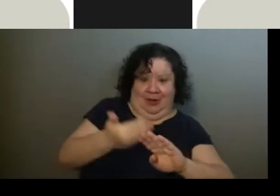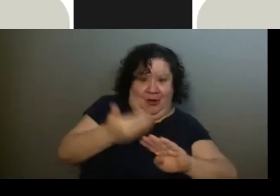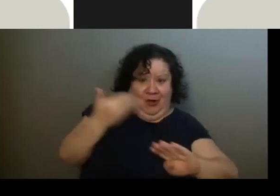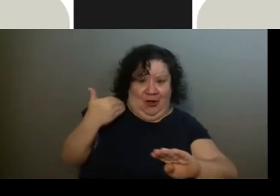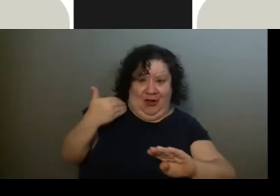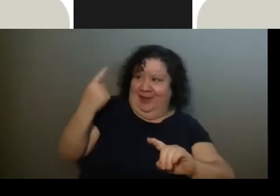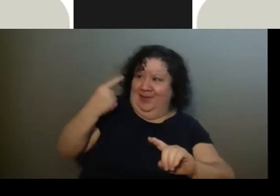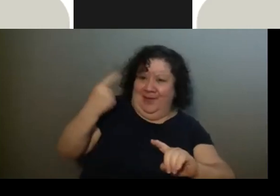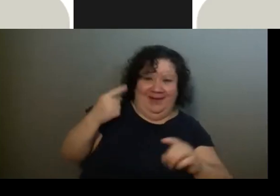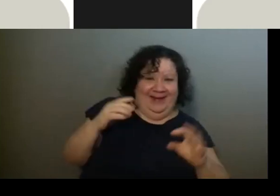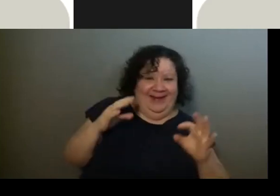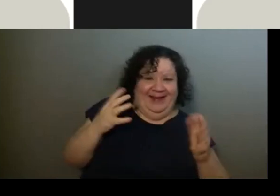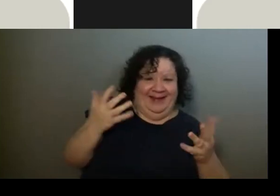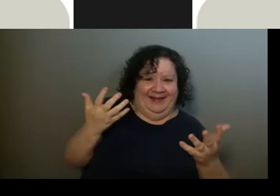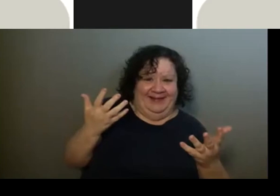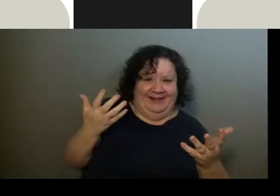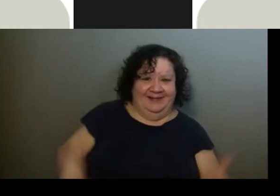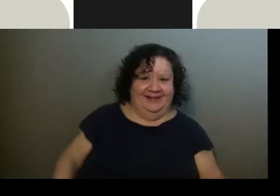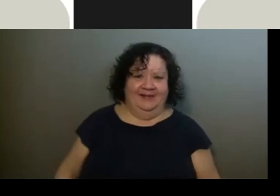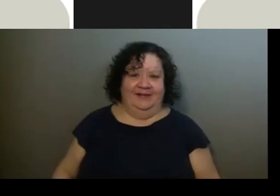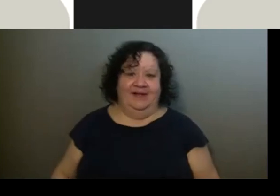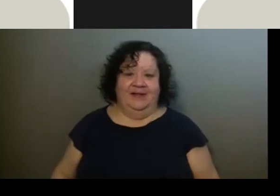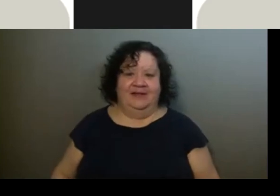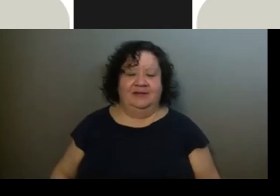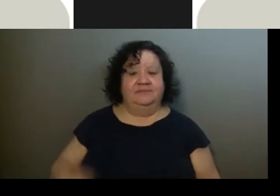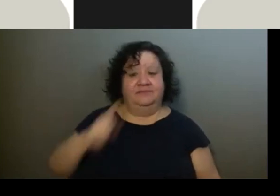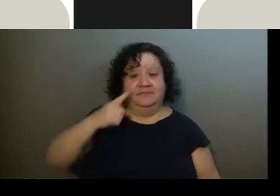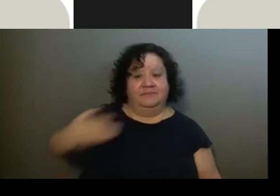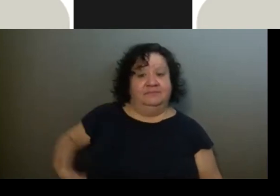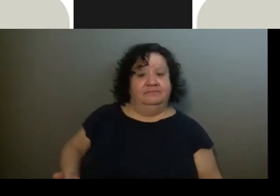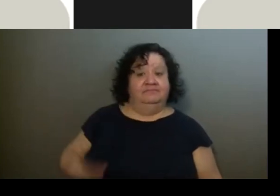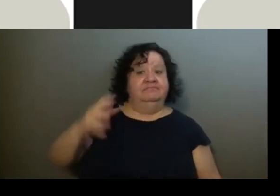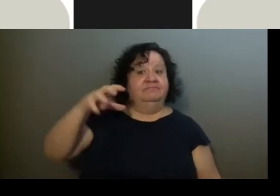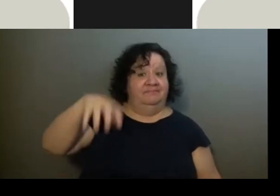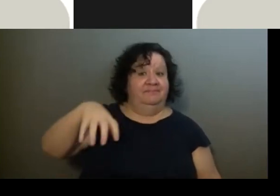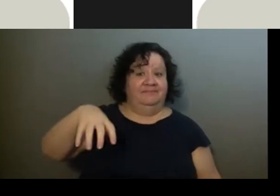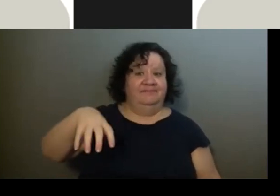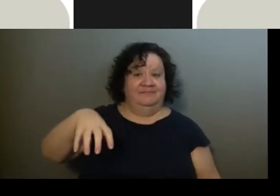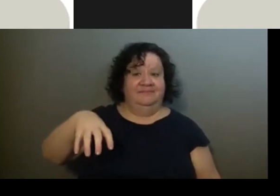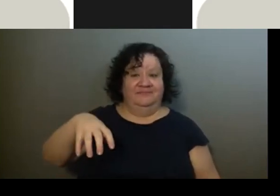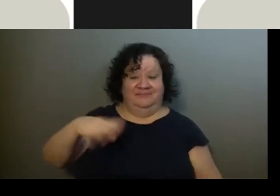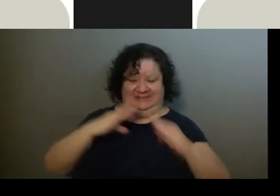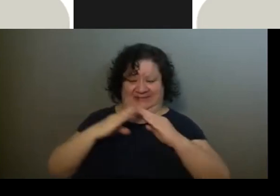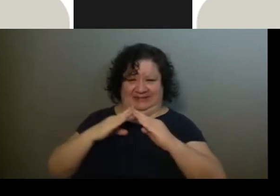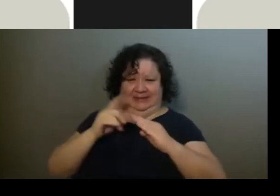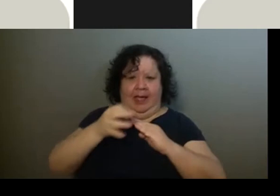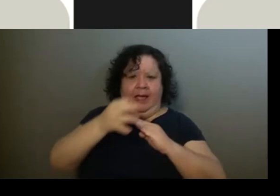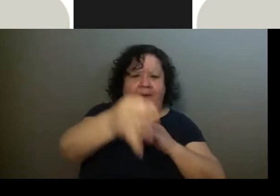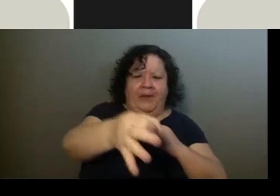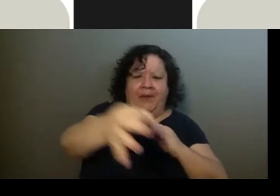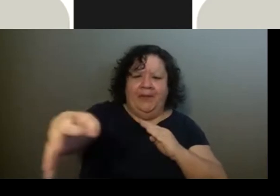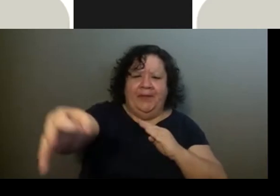in Bangladesh and in the rural areas, people are very much wanting to save their assets initially.